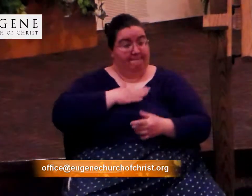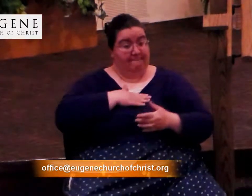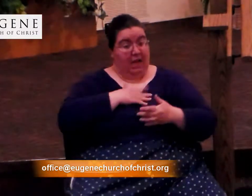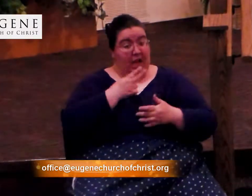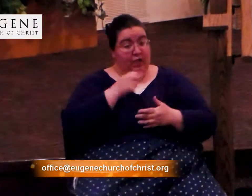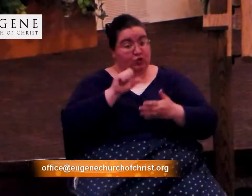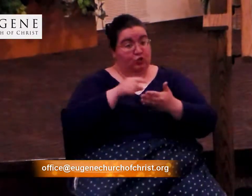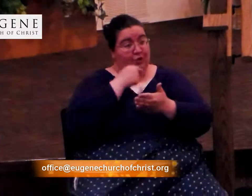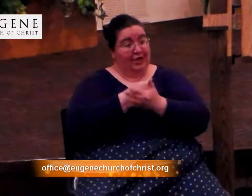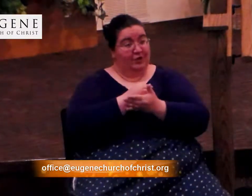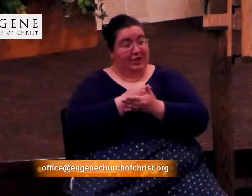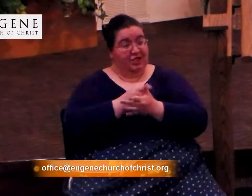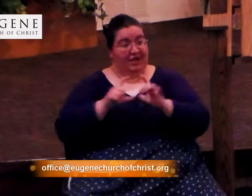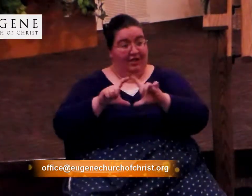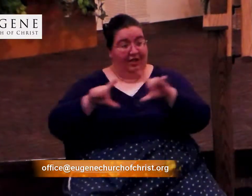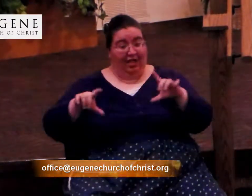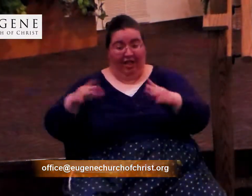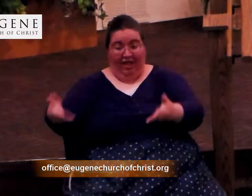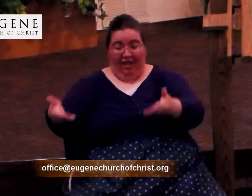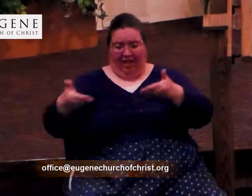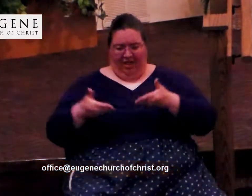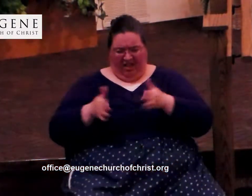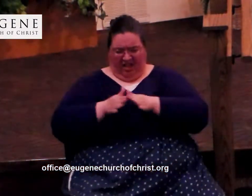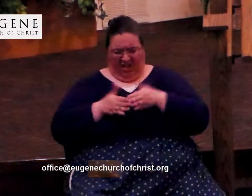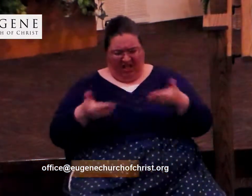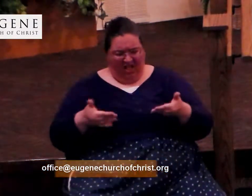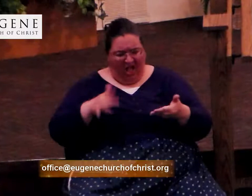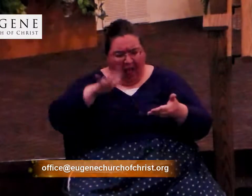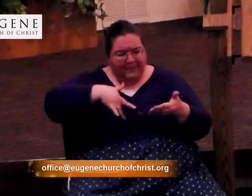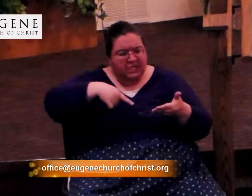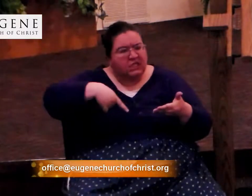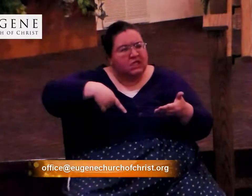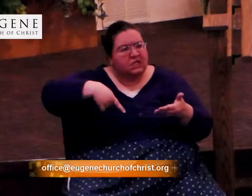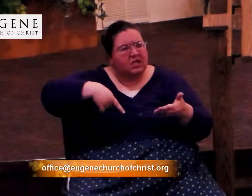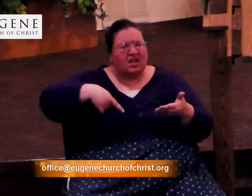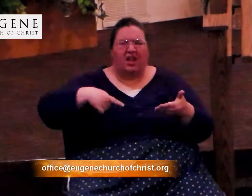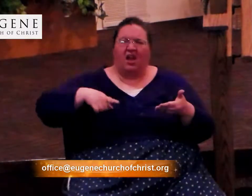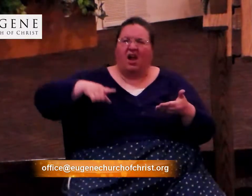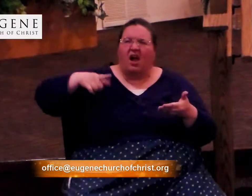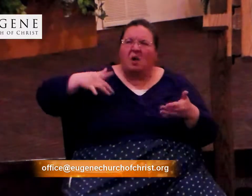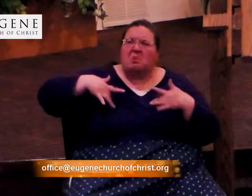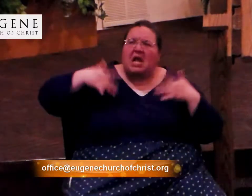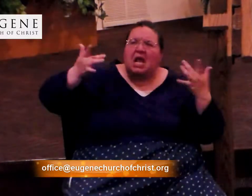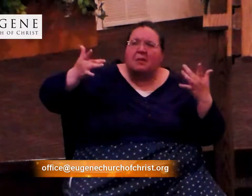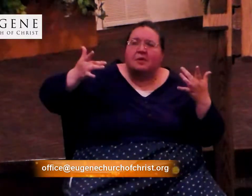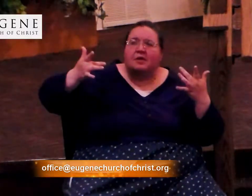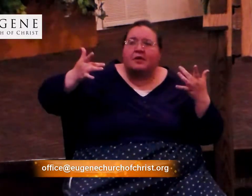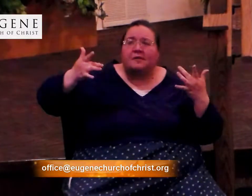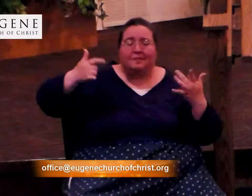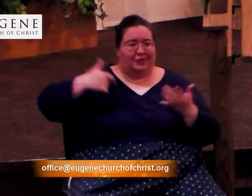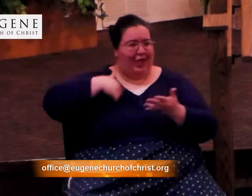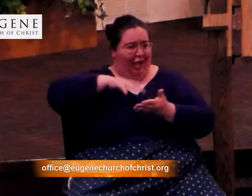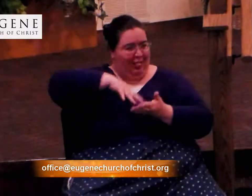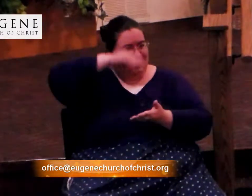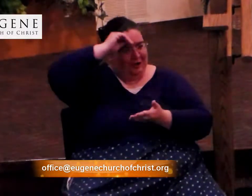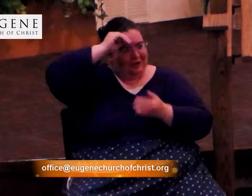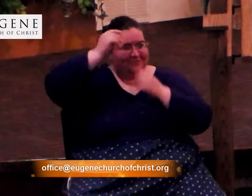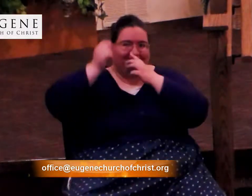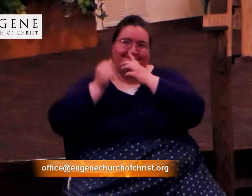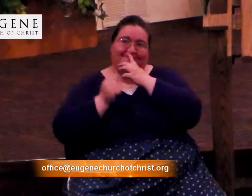empty. And I thought, hang on a second. And I found out that night that you don't get the diploma until you've turned in your cap and gown.